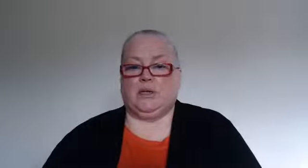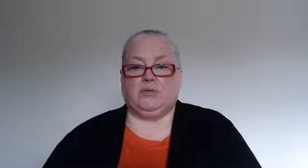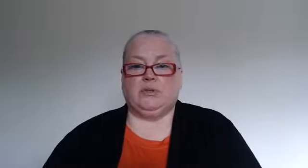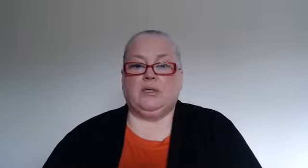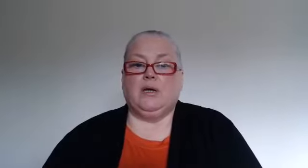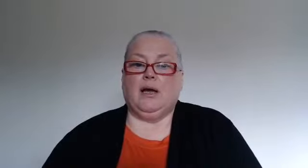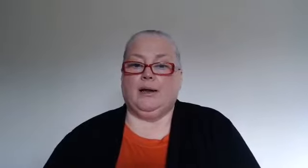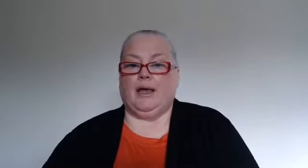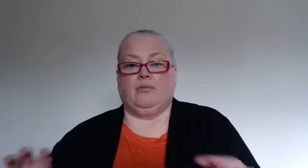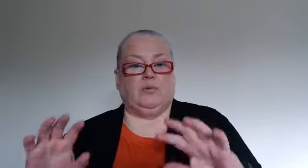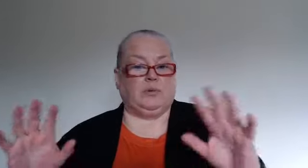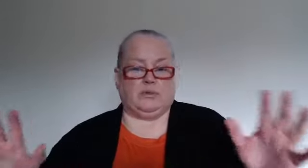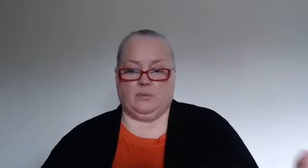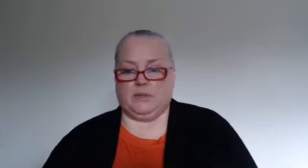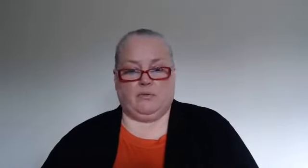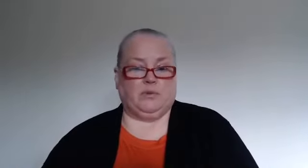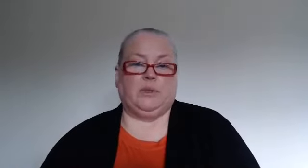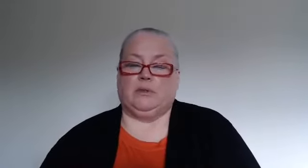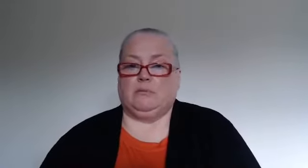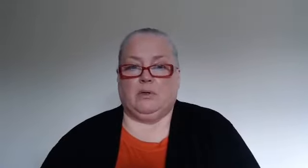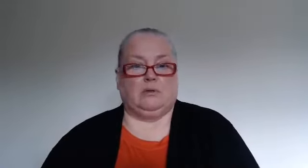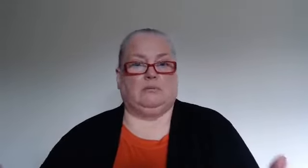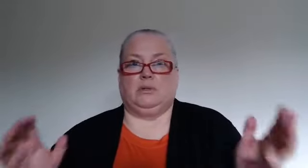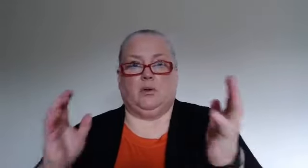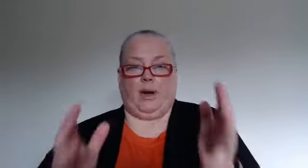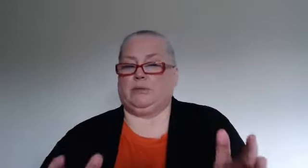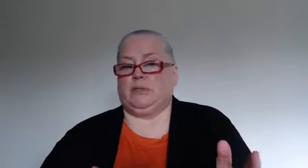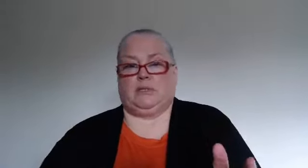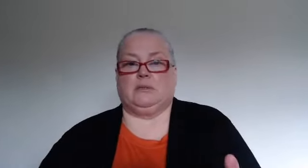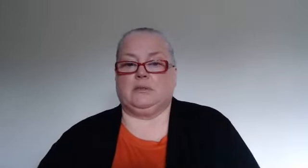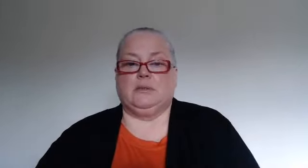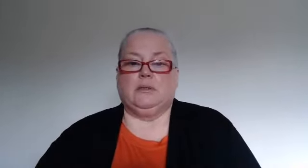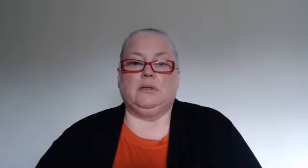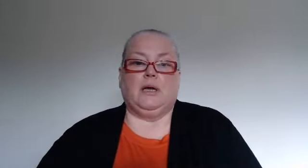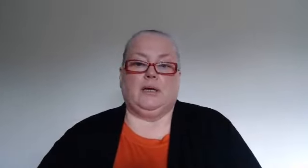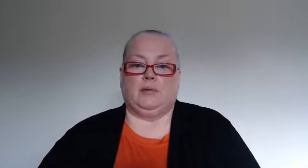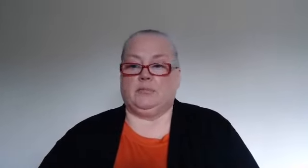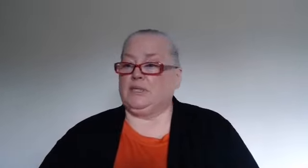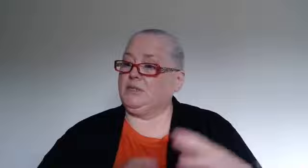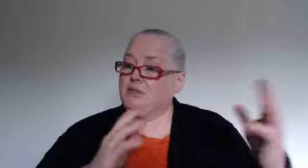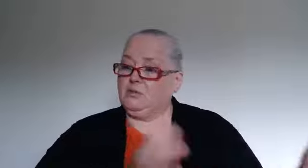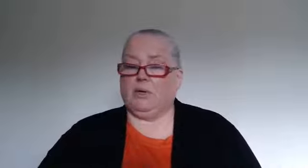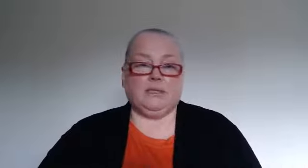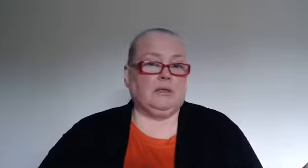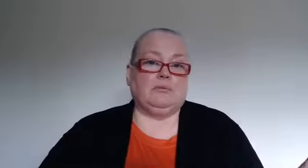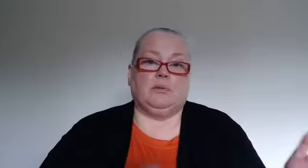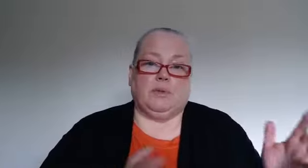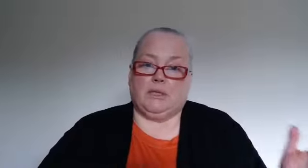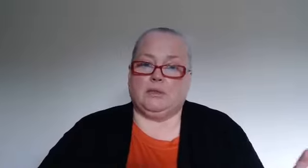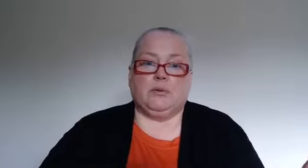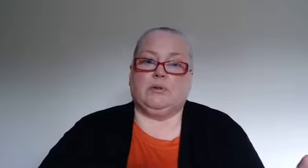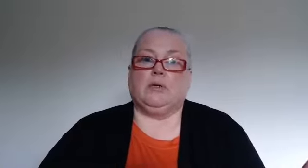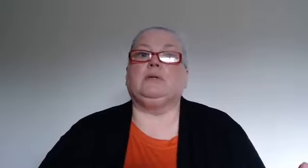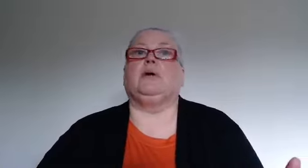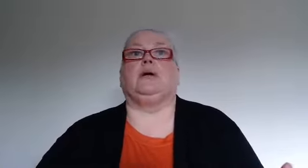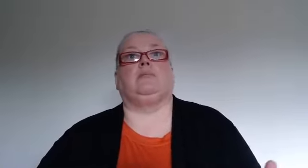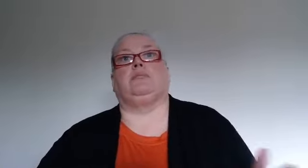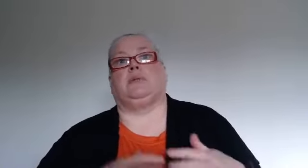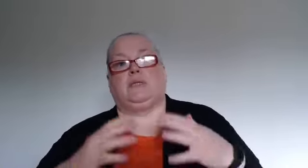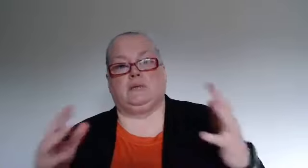ever, and everyone seems to have an opinion on your parenting skills. They did do in my day when my kids were younger. They do